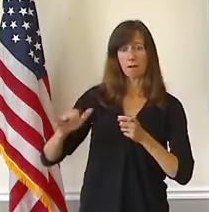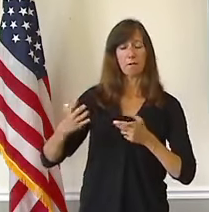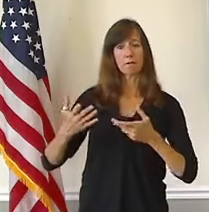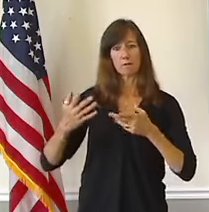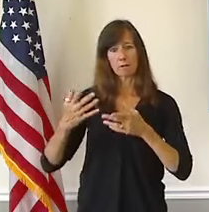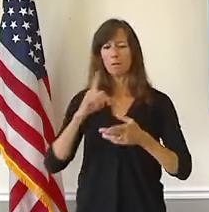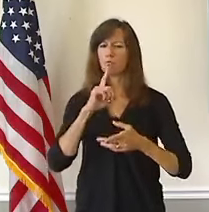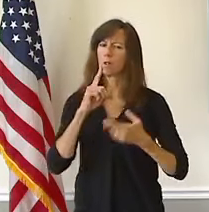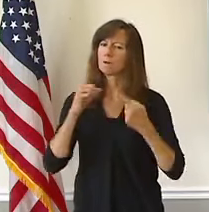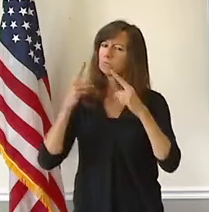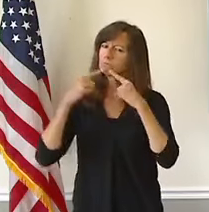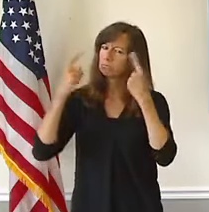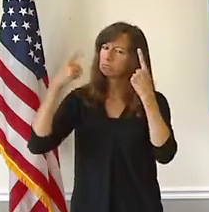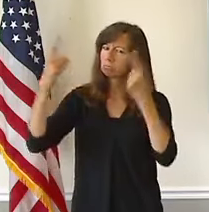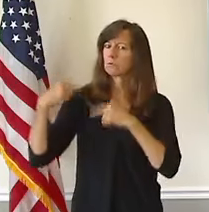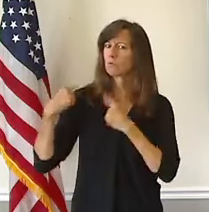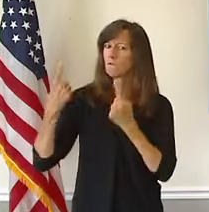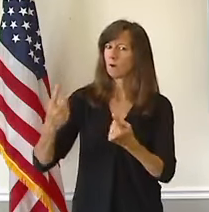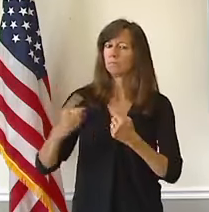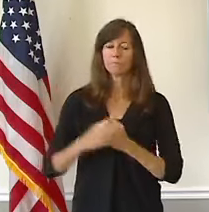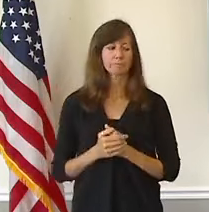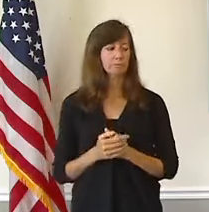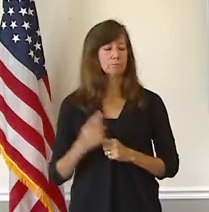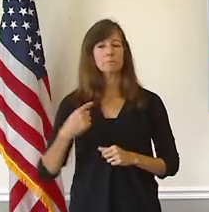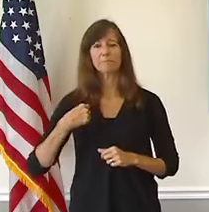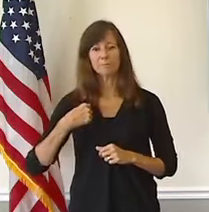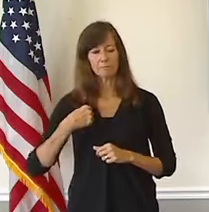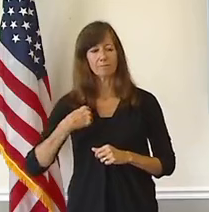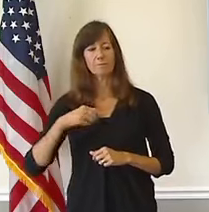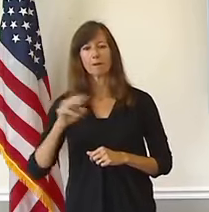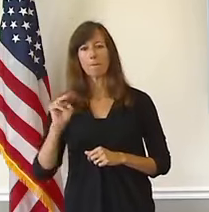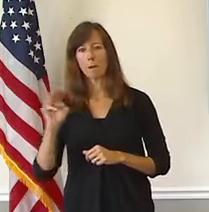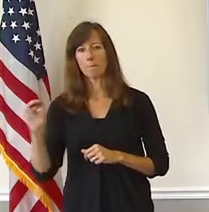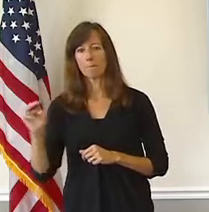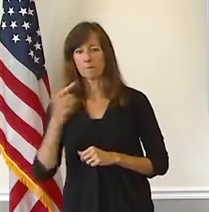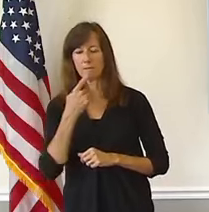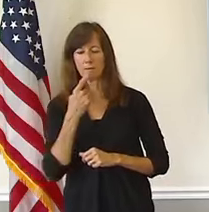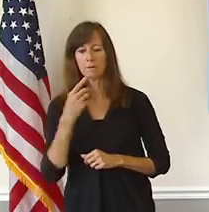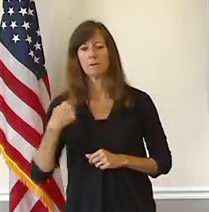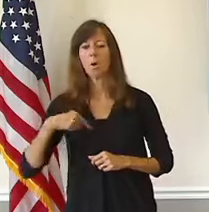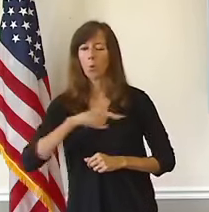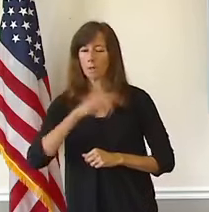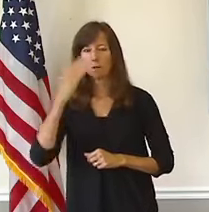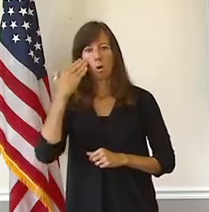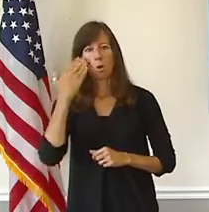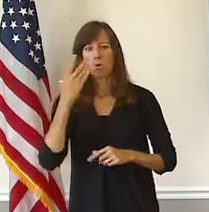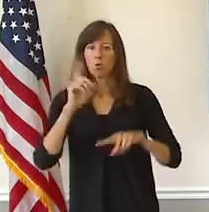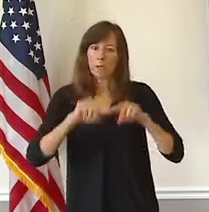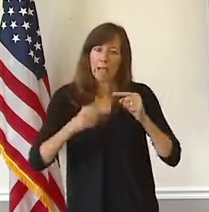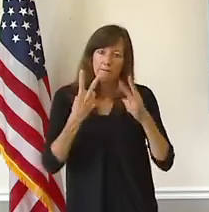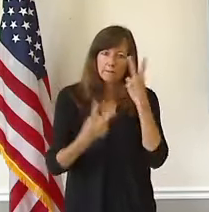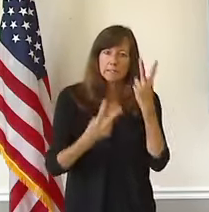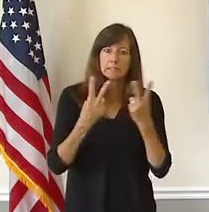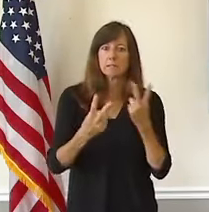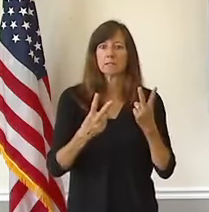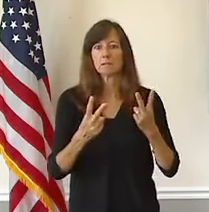success actually. We know the frustration that you have not being able to visit a family member. That's been challenging, and certainly, as I